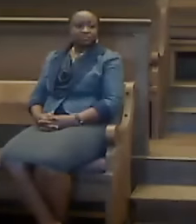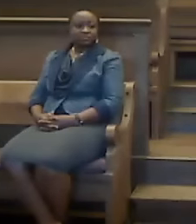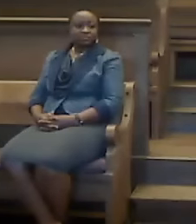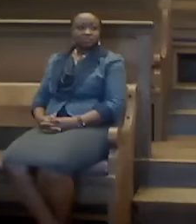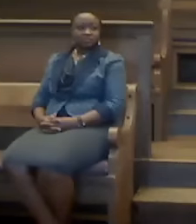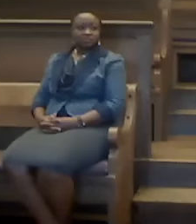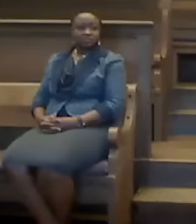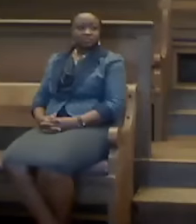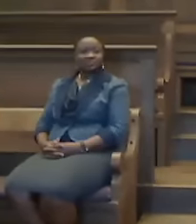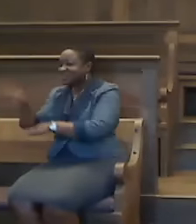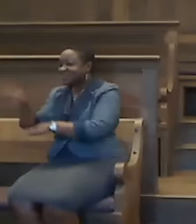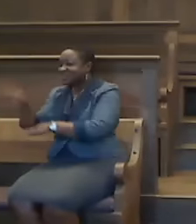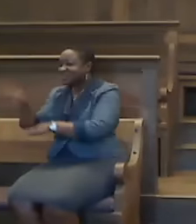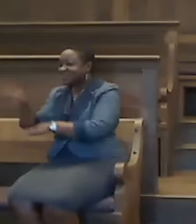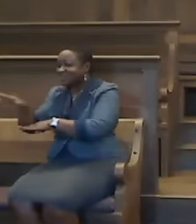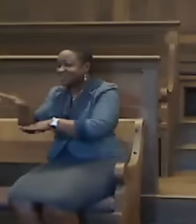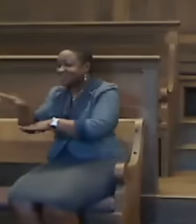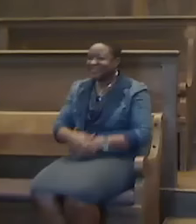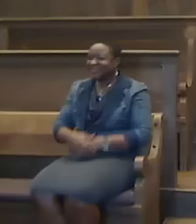Good evening.